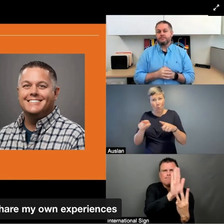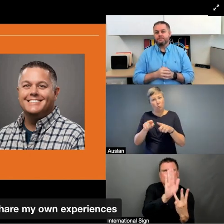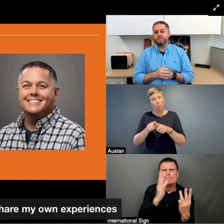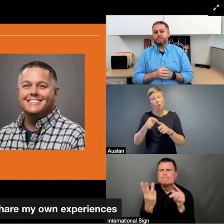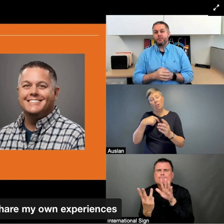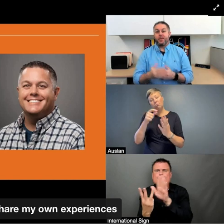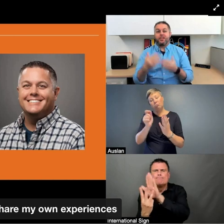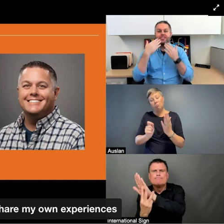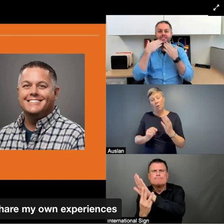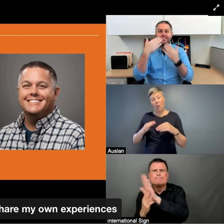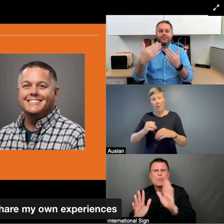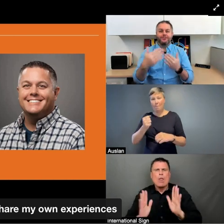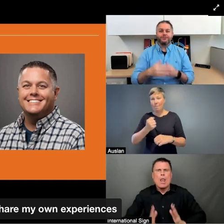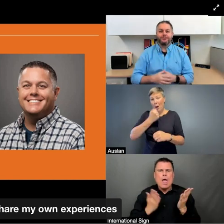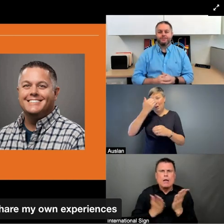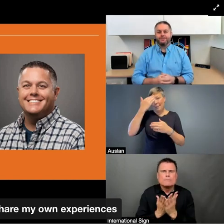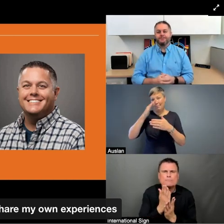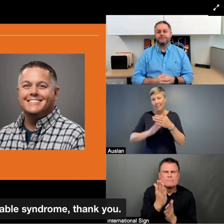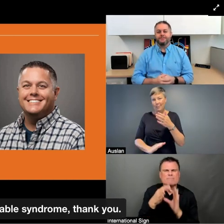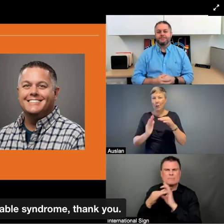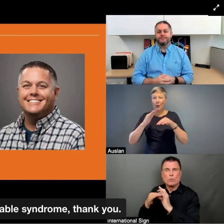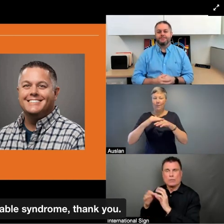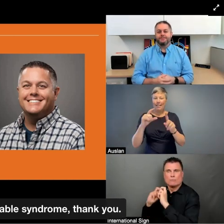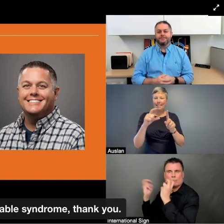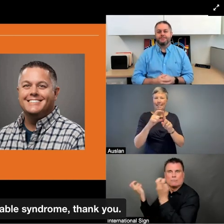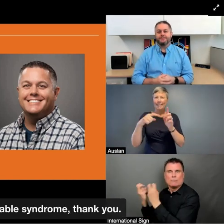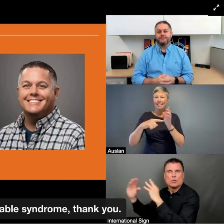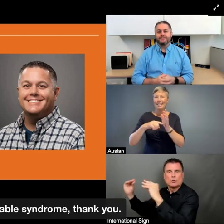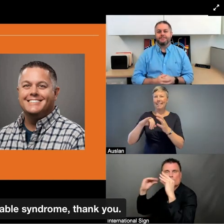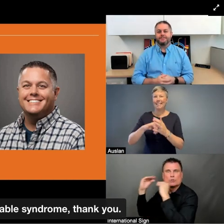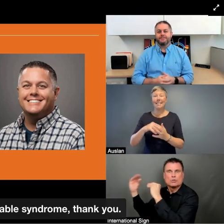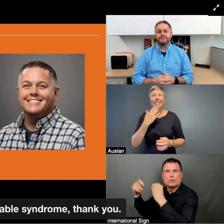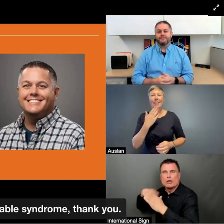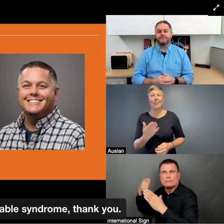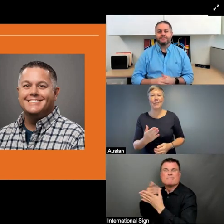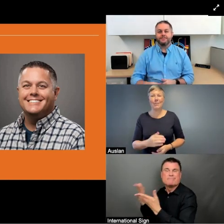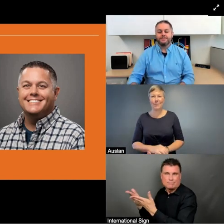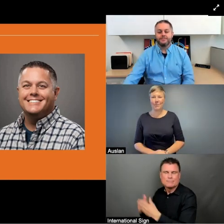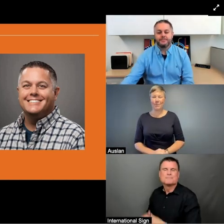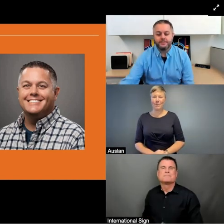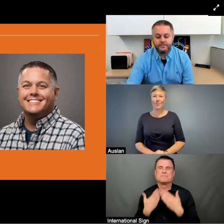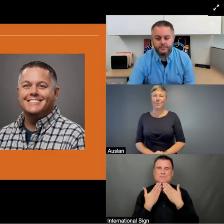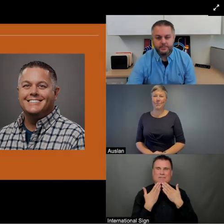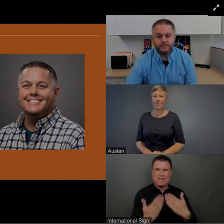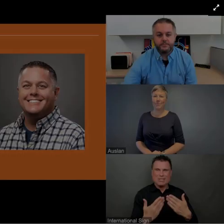and I also share my own experiences with dinner table syndrome. Thank you.